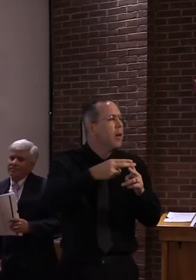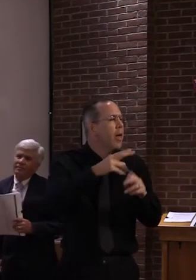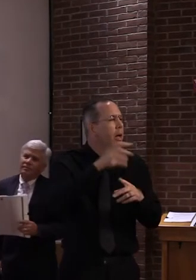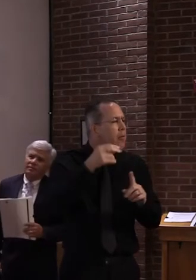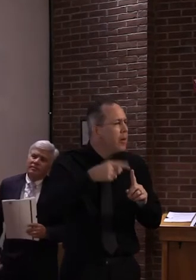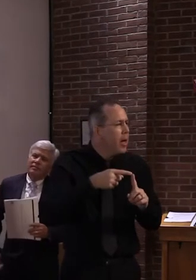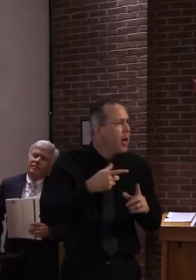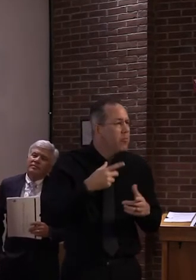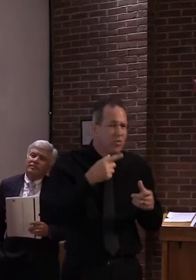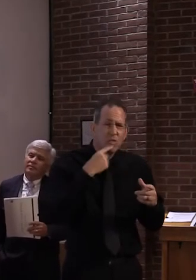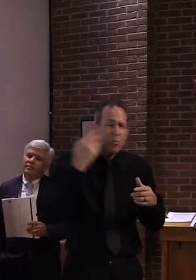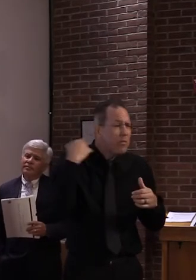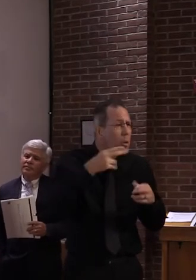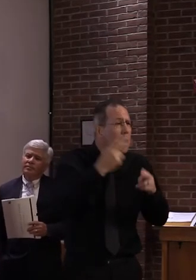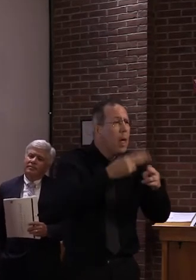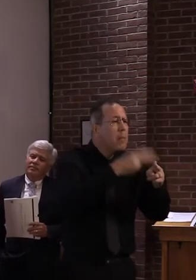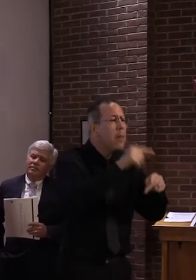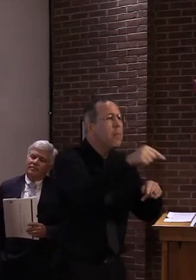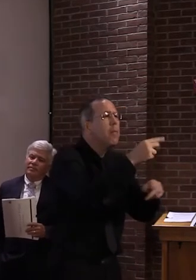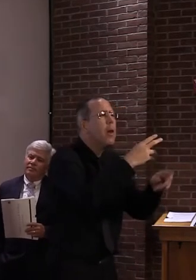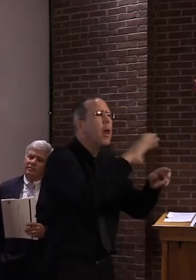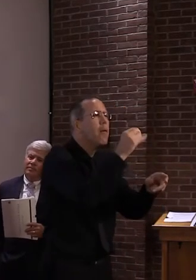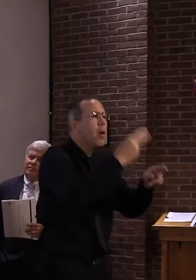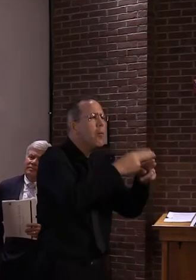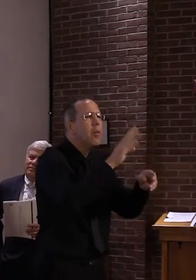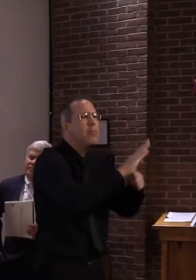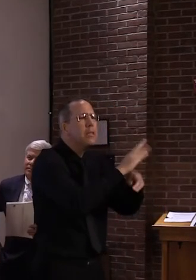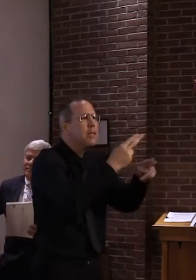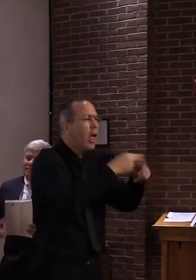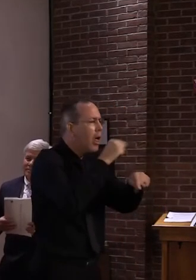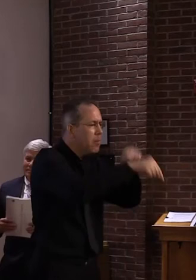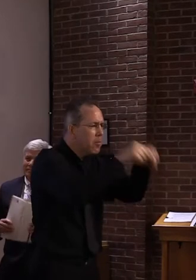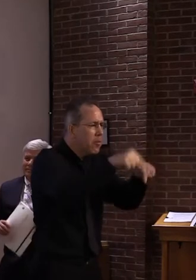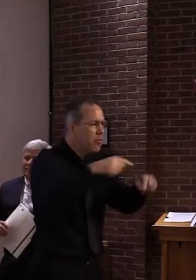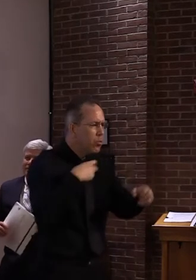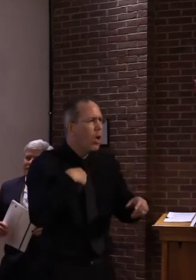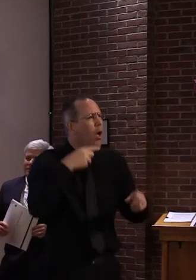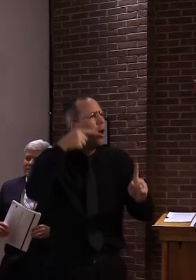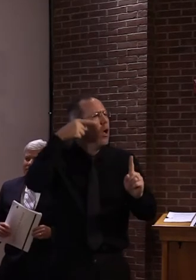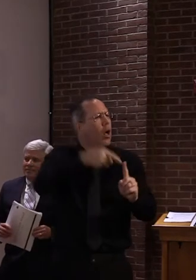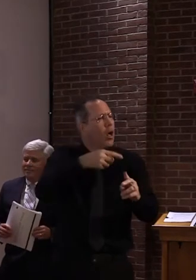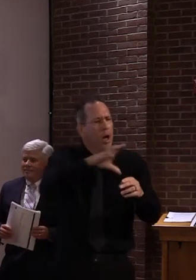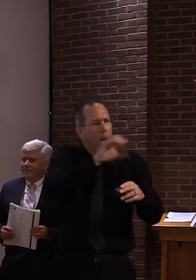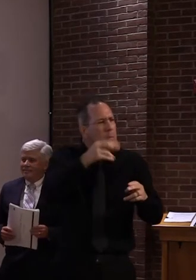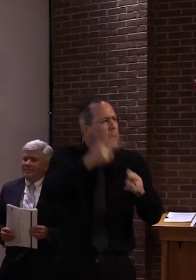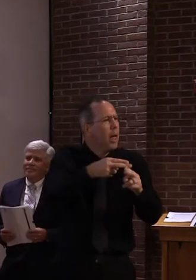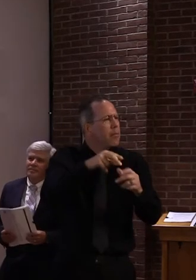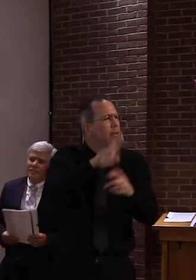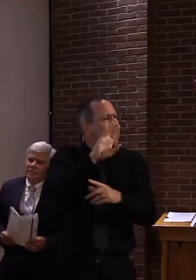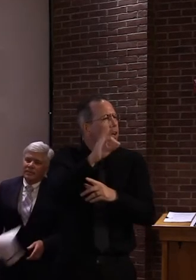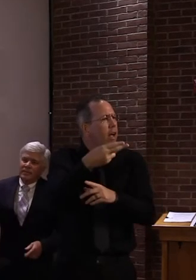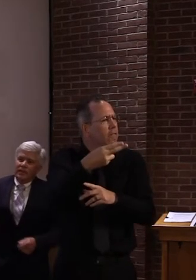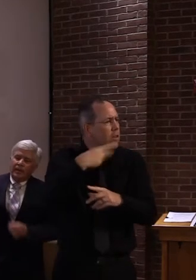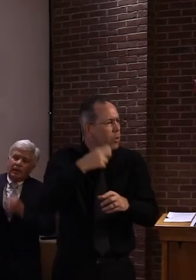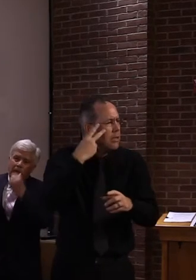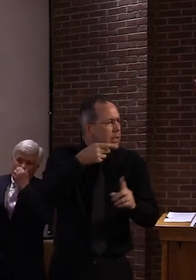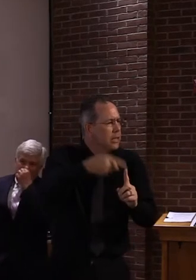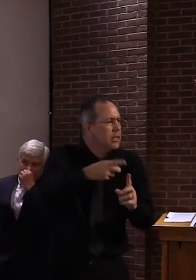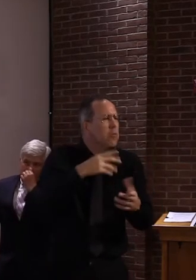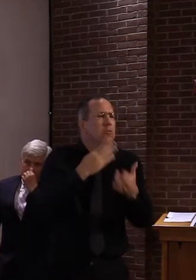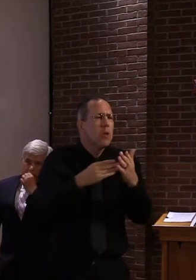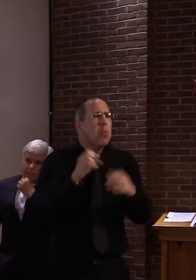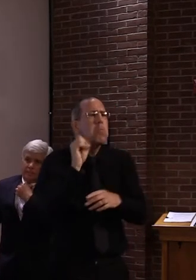whatever. So you pick and choose, and I think that's the frustration of Vermonters, is that it's not consistent with the health